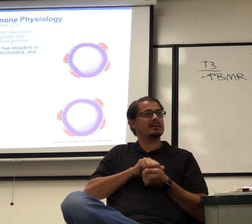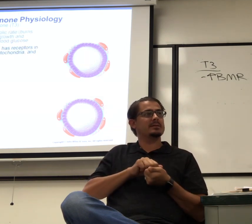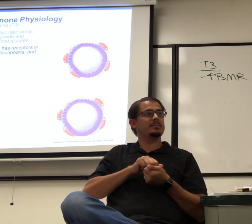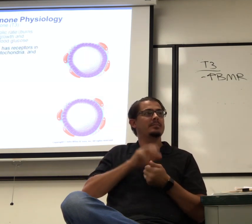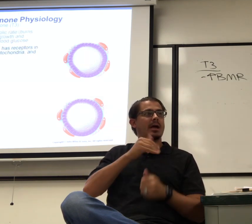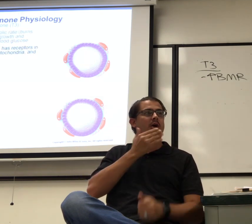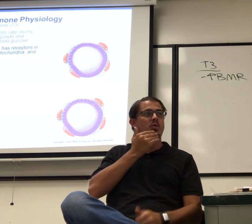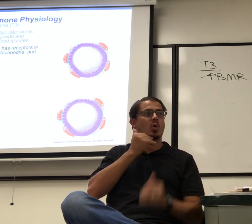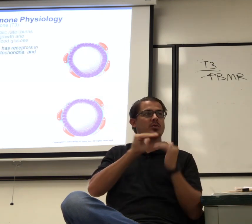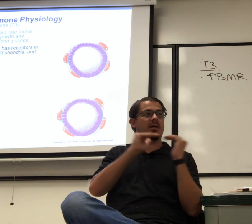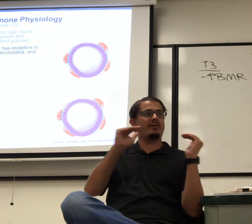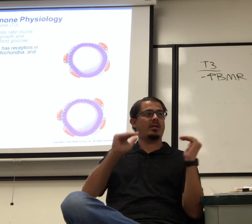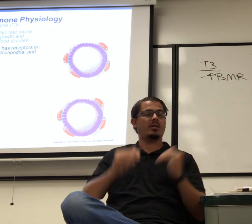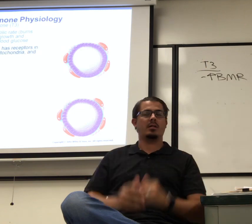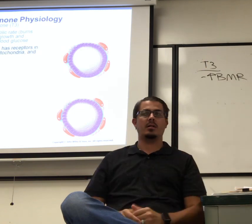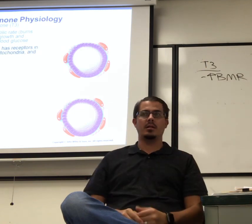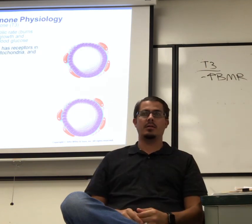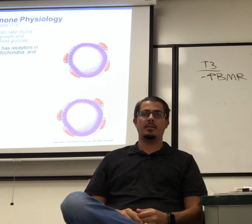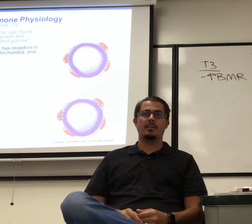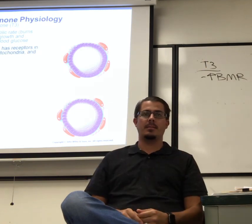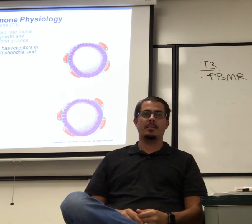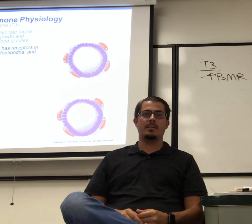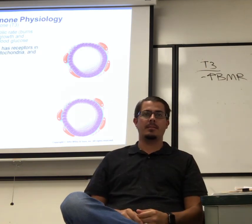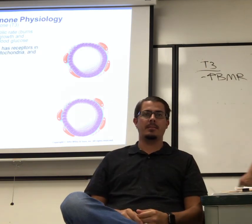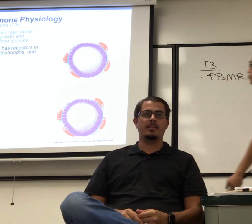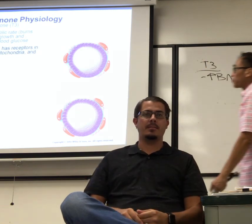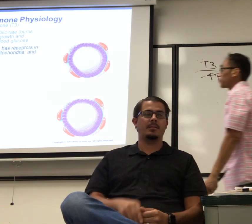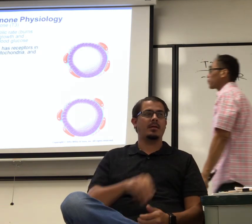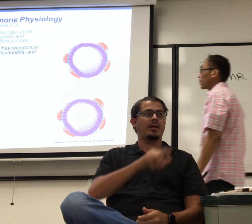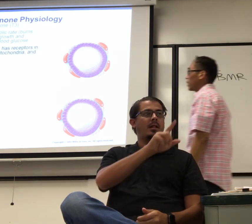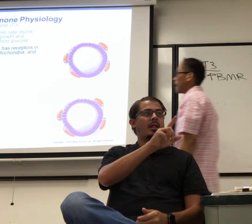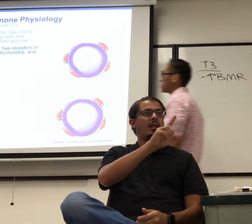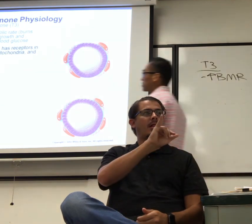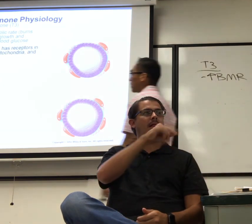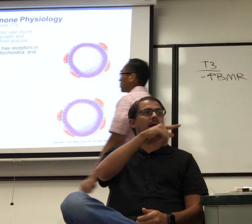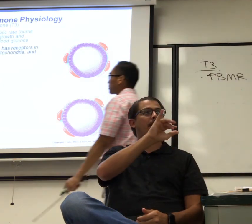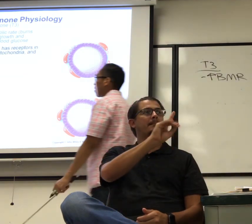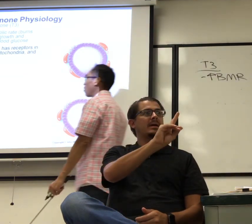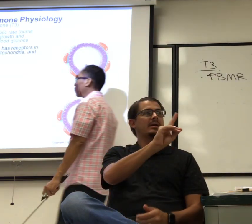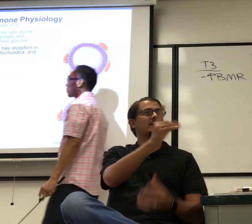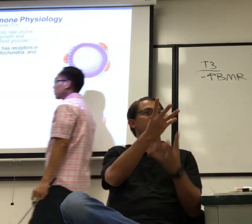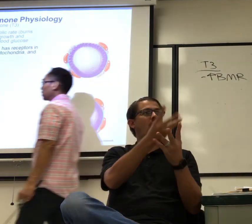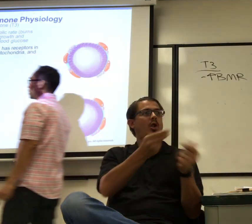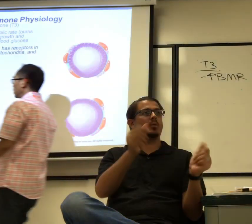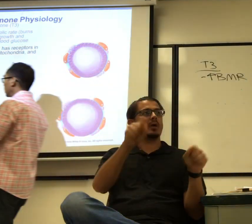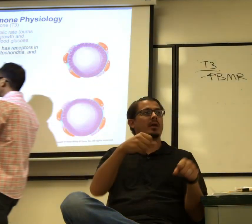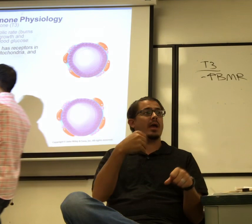Increase activity level, increase your metabolism, basically, you're going to drop the glucose level.